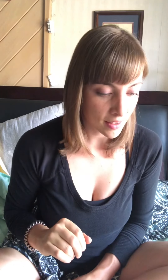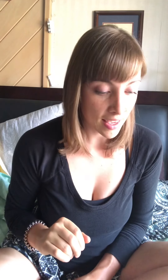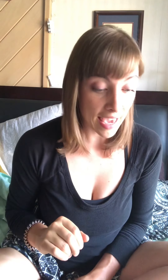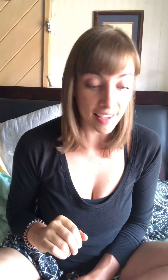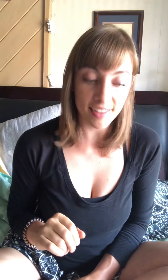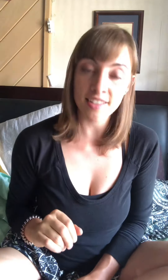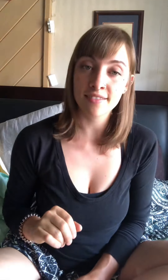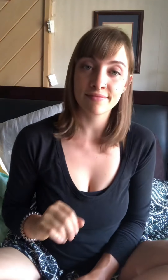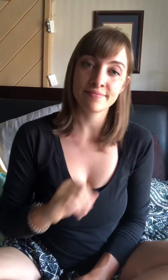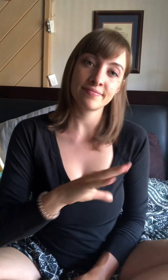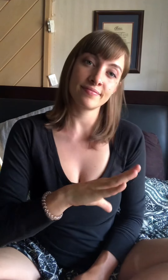And.